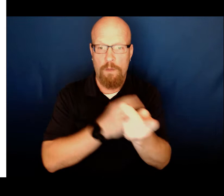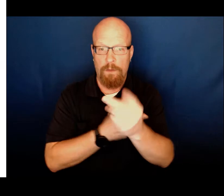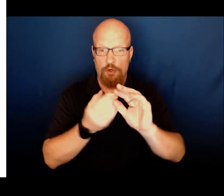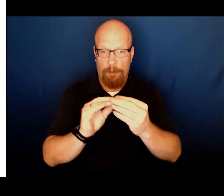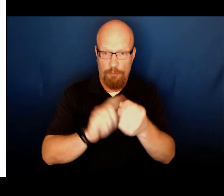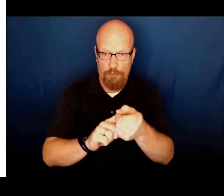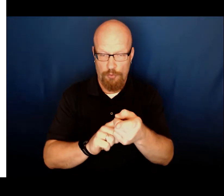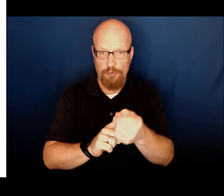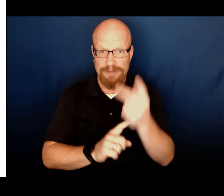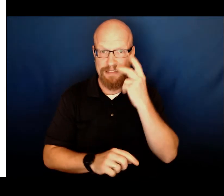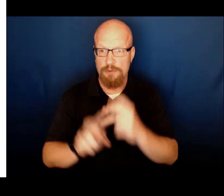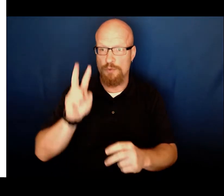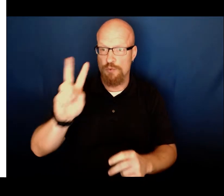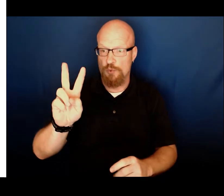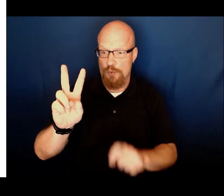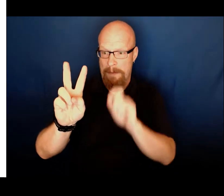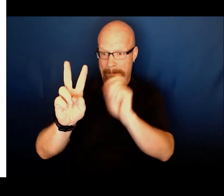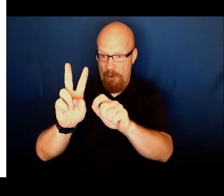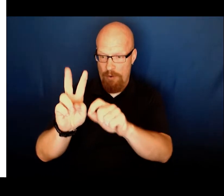Both these examples, these numbers,